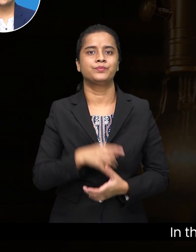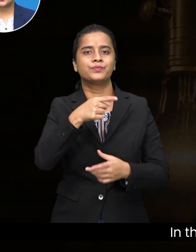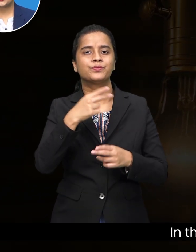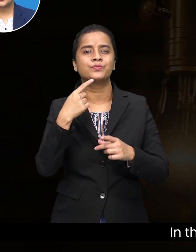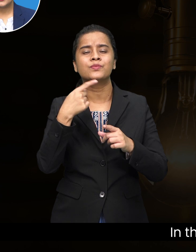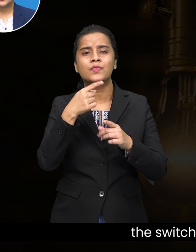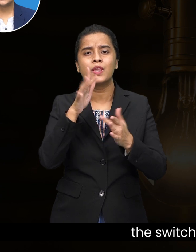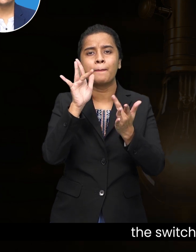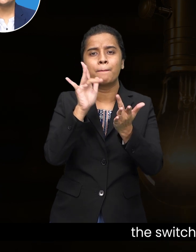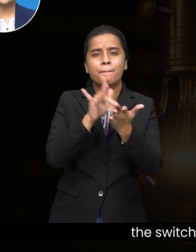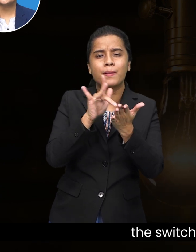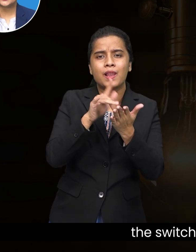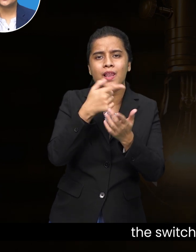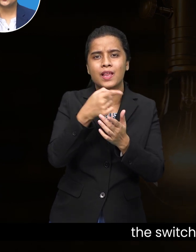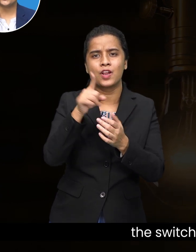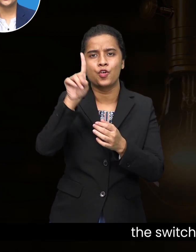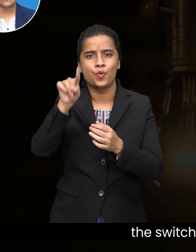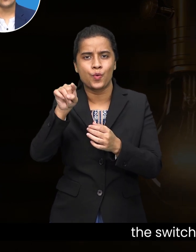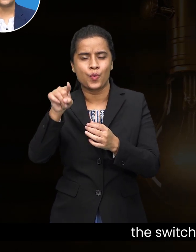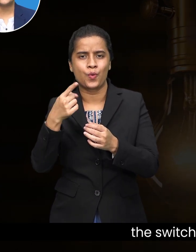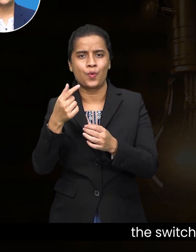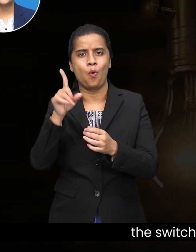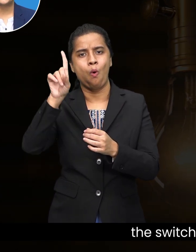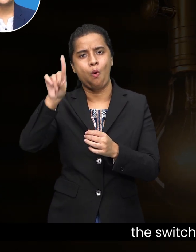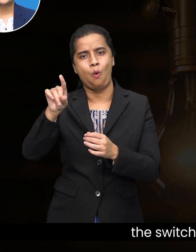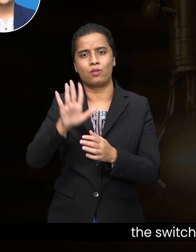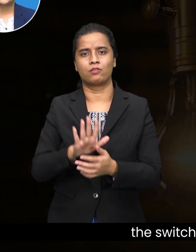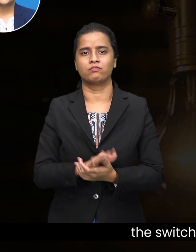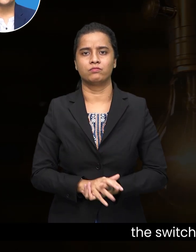In this position, the switch is said to be on.